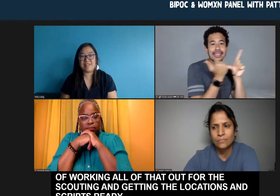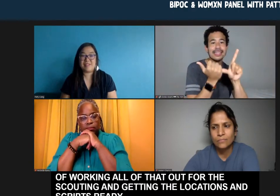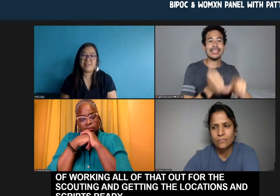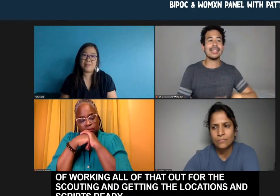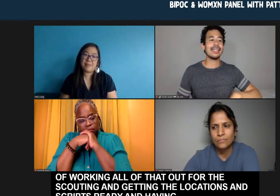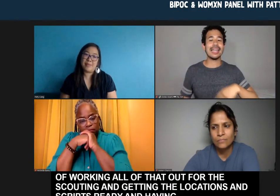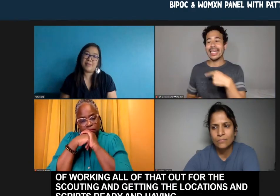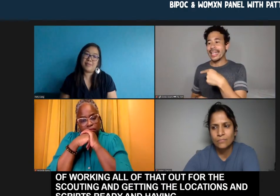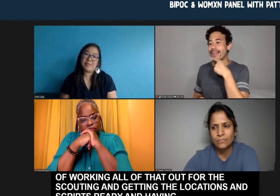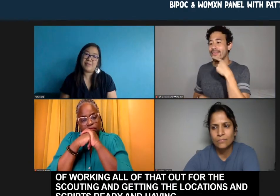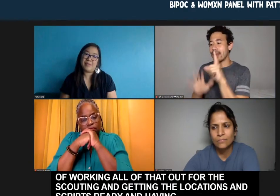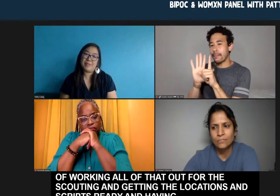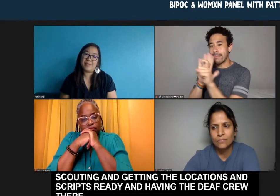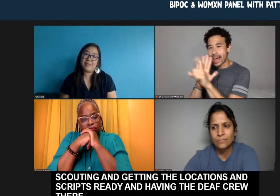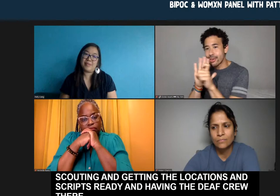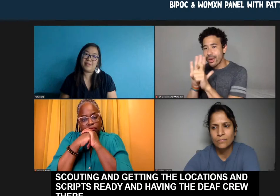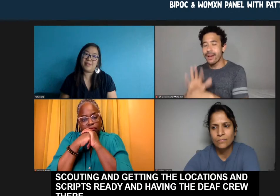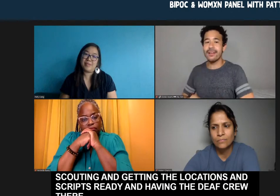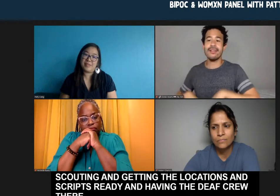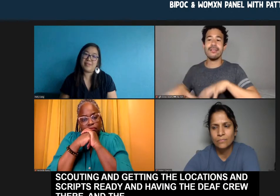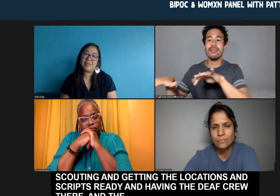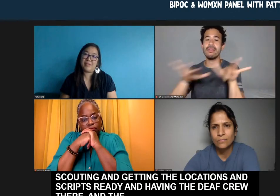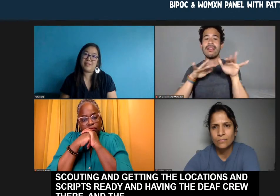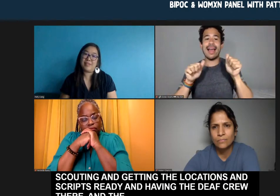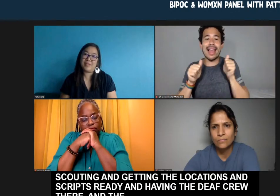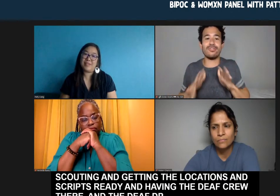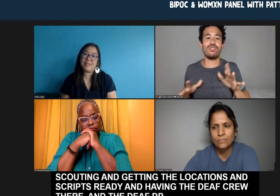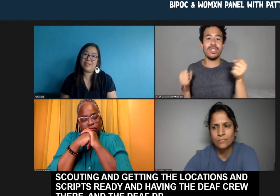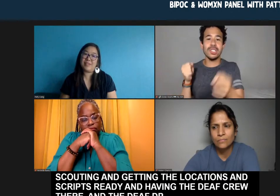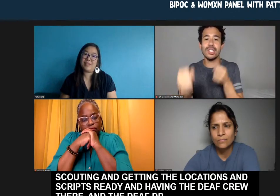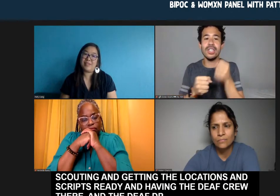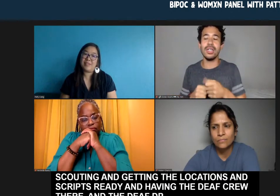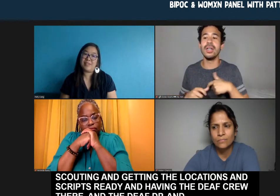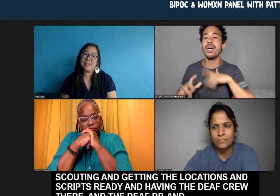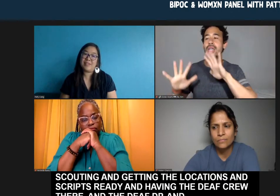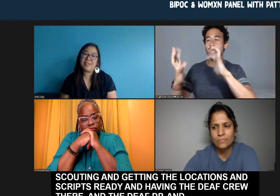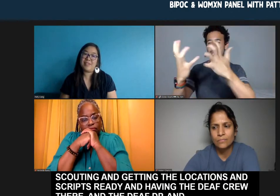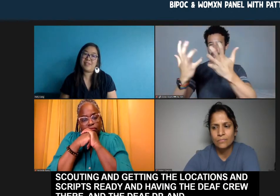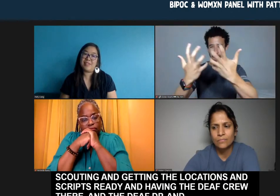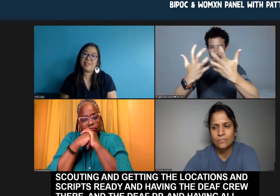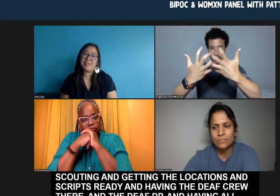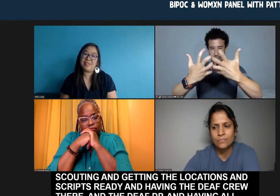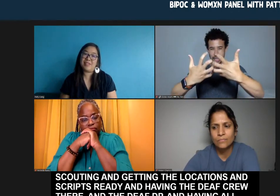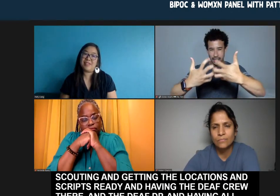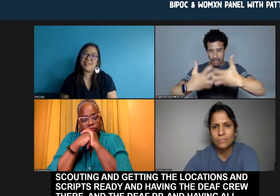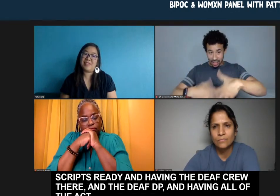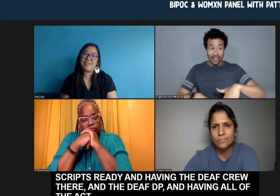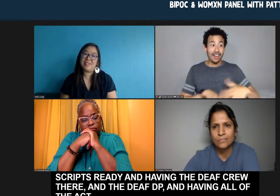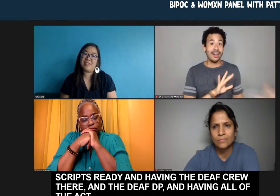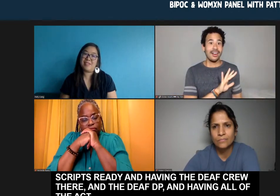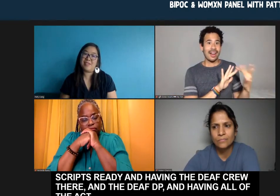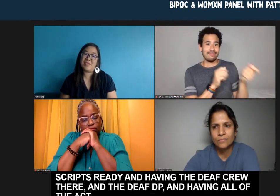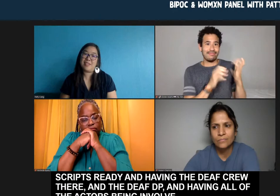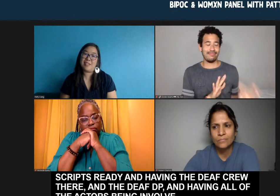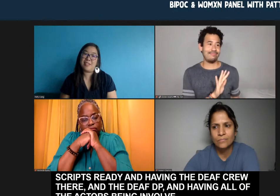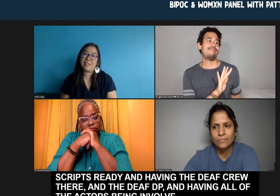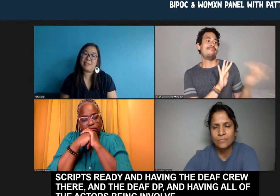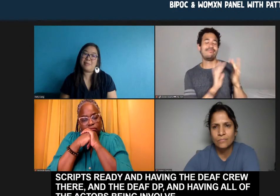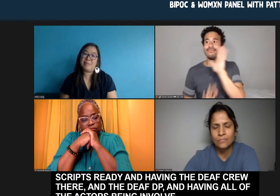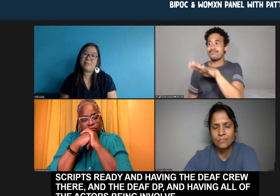DP and having all of the actors being involved and really working the whole production out. Then I